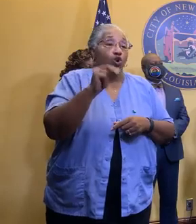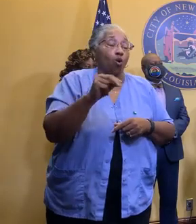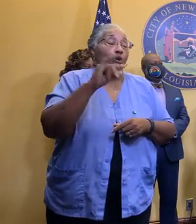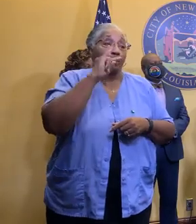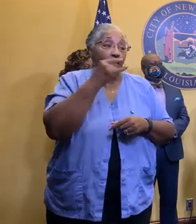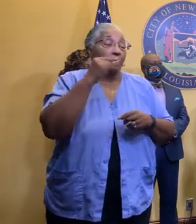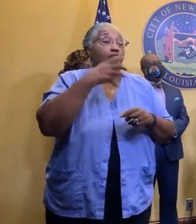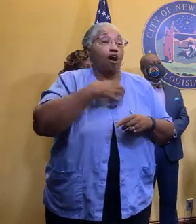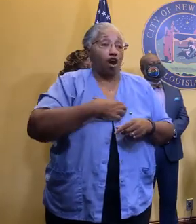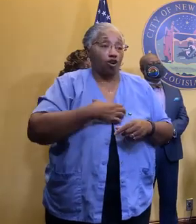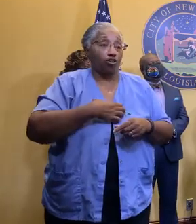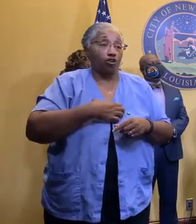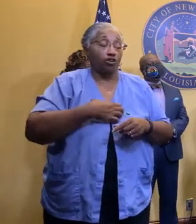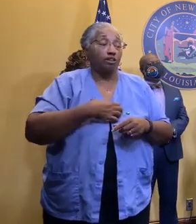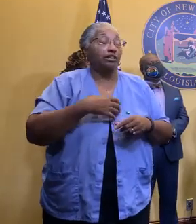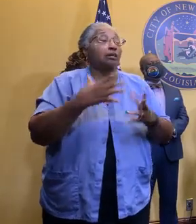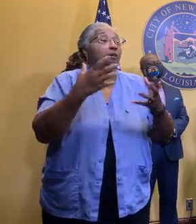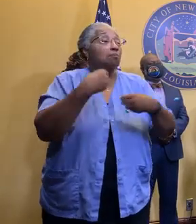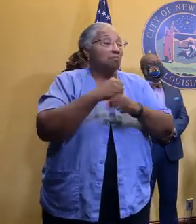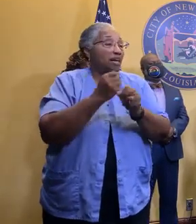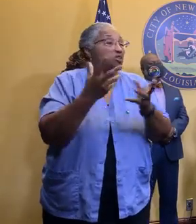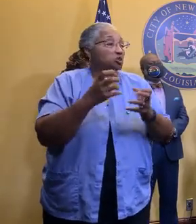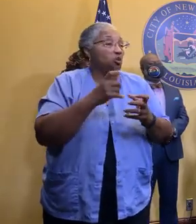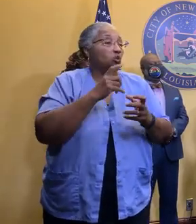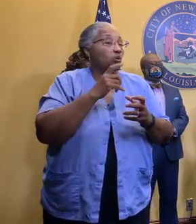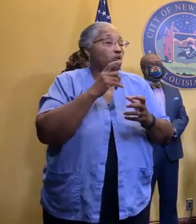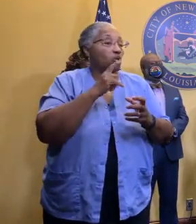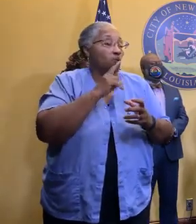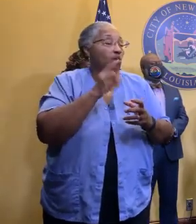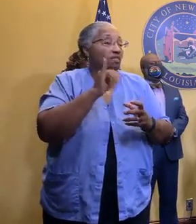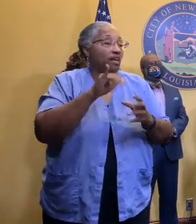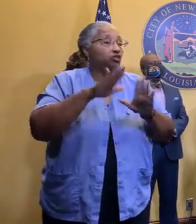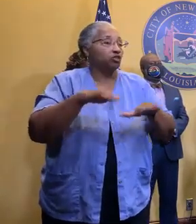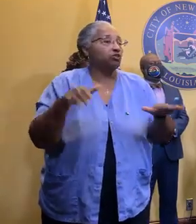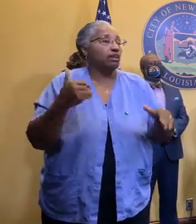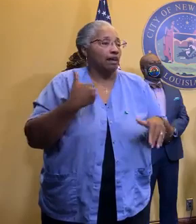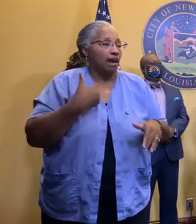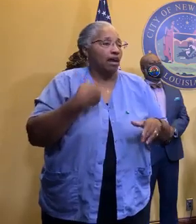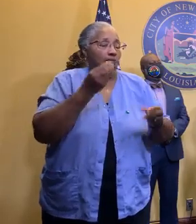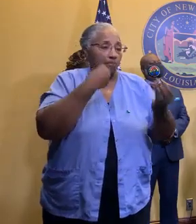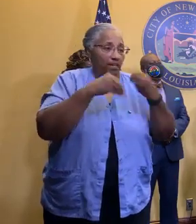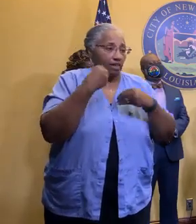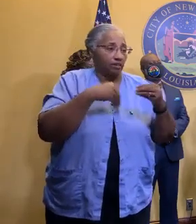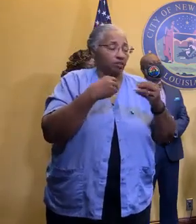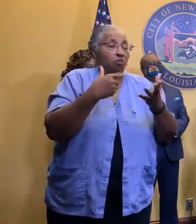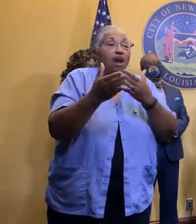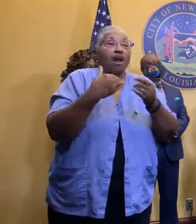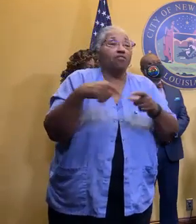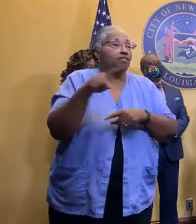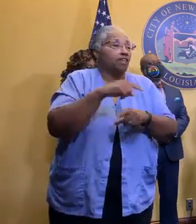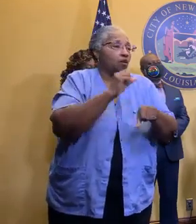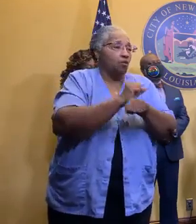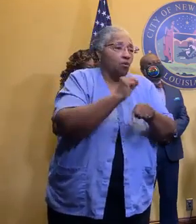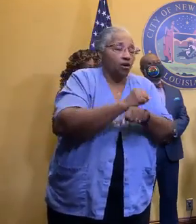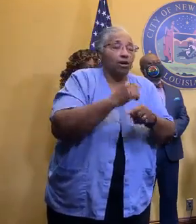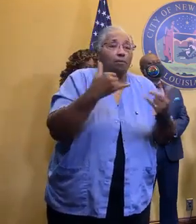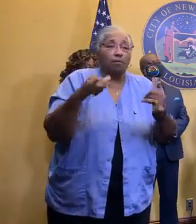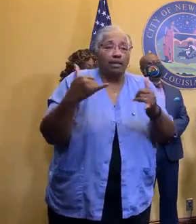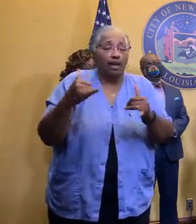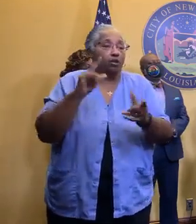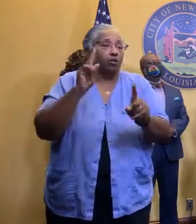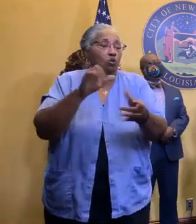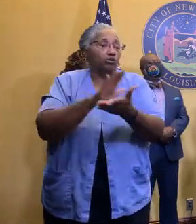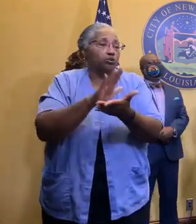Strength, where I work to make sure kids have meals wherever they live, learn, and play. With this project, I will serve as a school